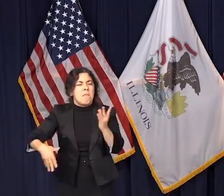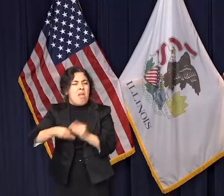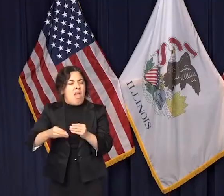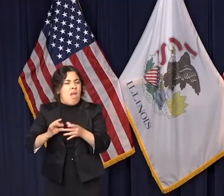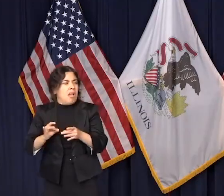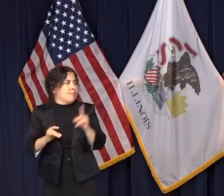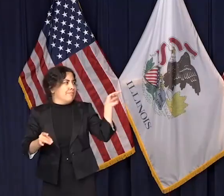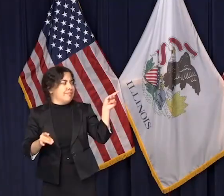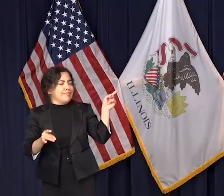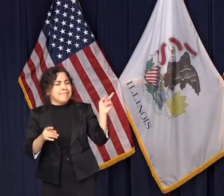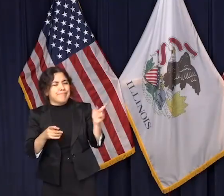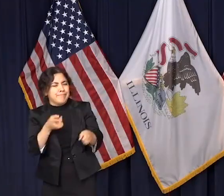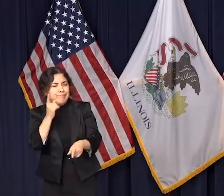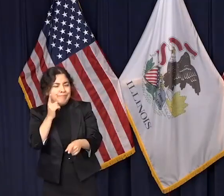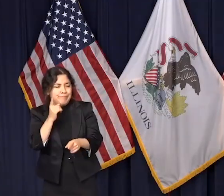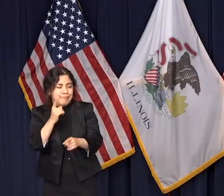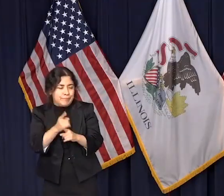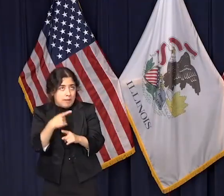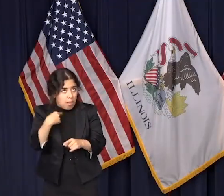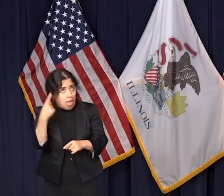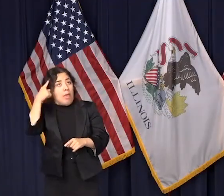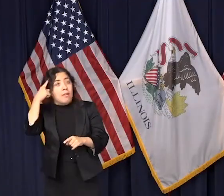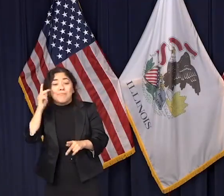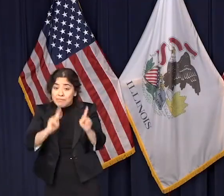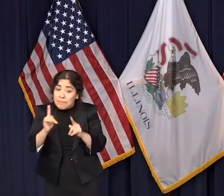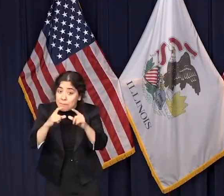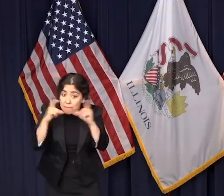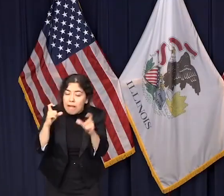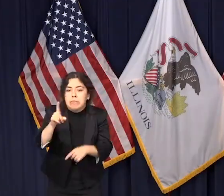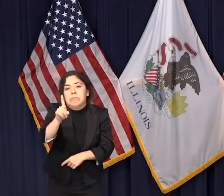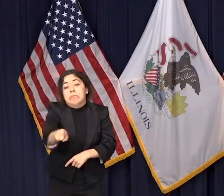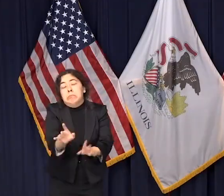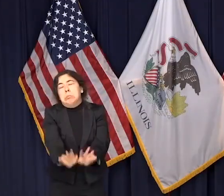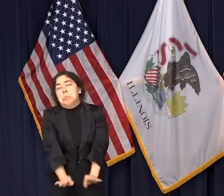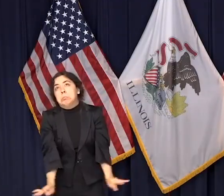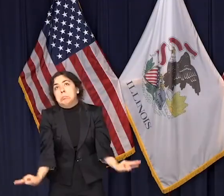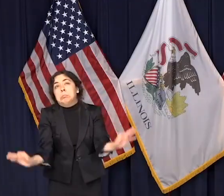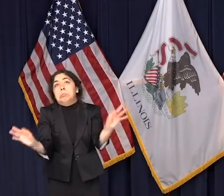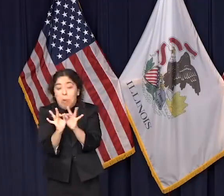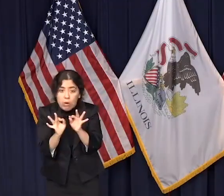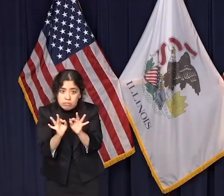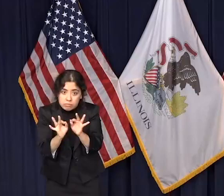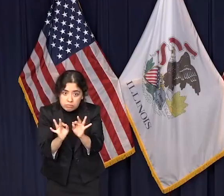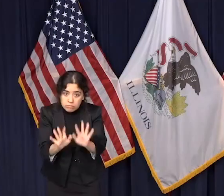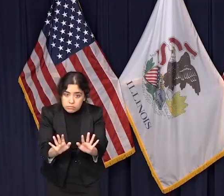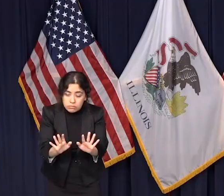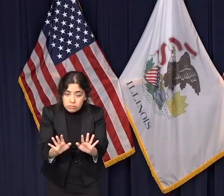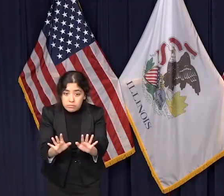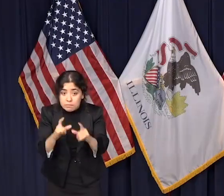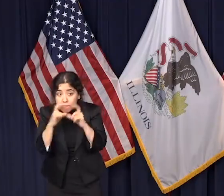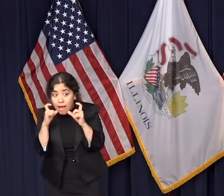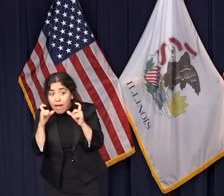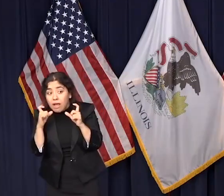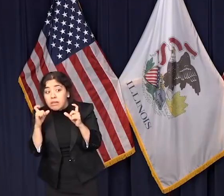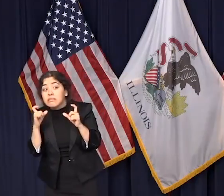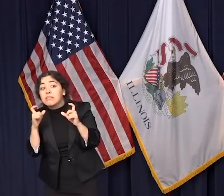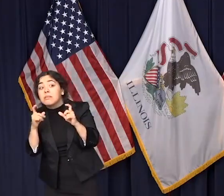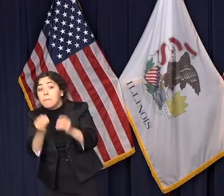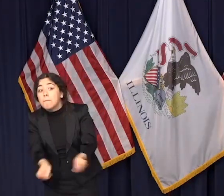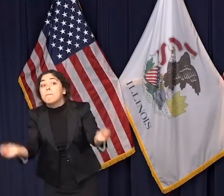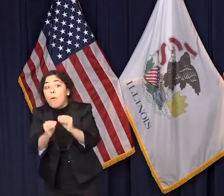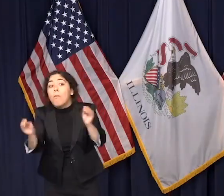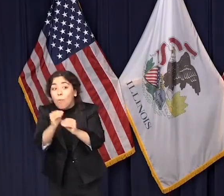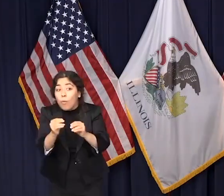nail on the head as always. You know, people need to wear their masks. I mean, there's no doubt about it. We need increasing masking, not decreasing.